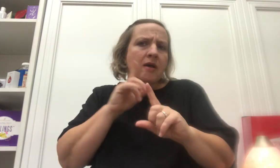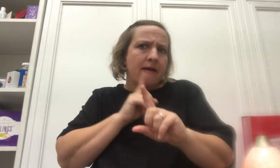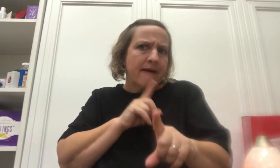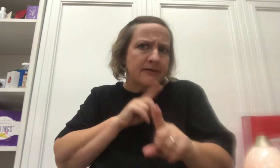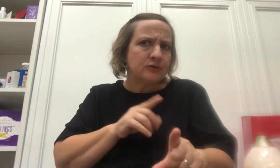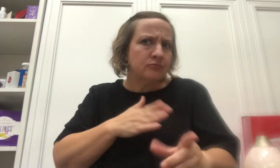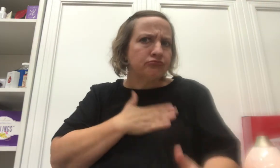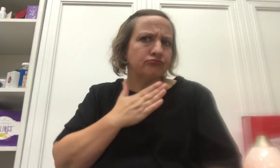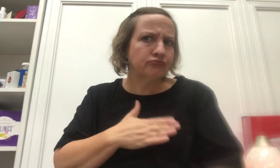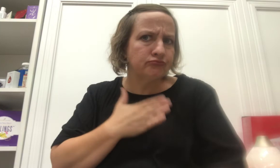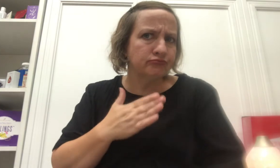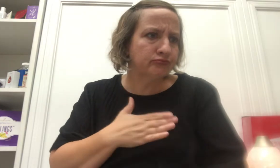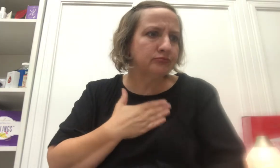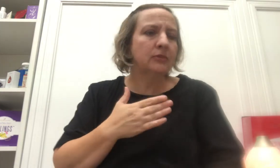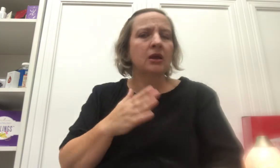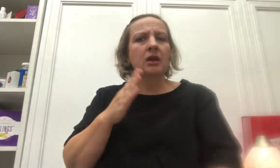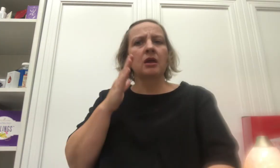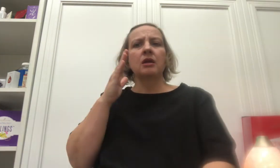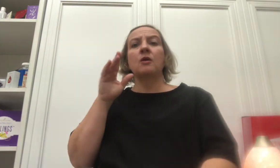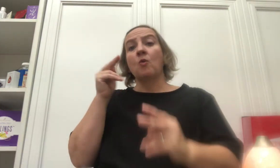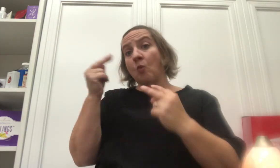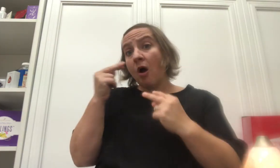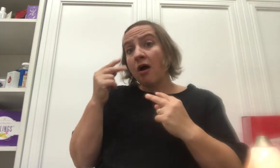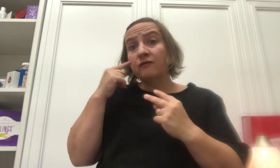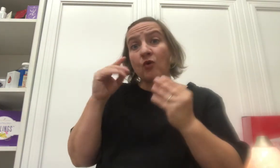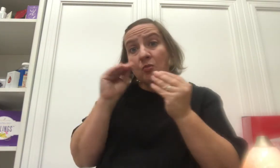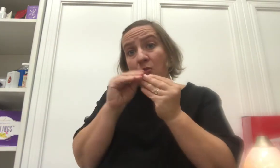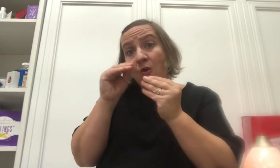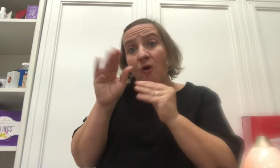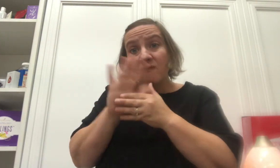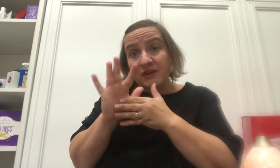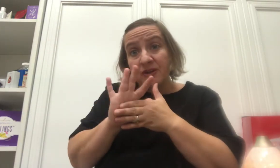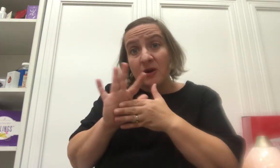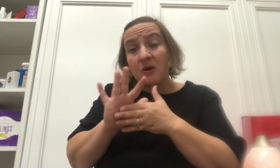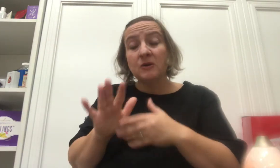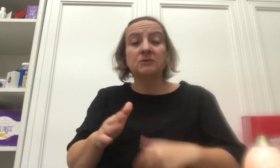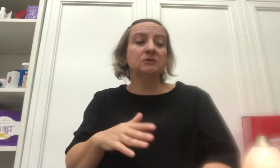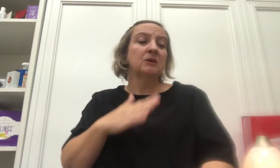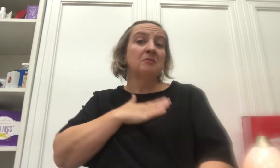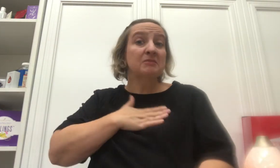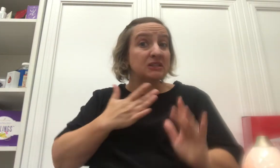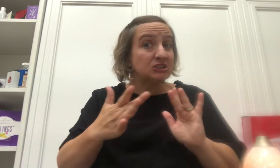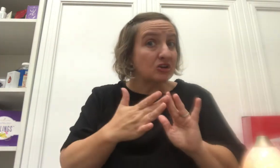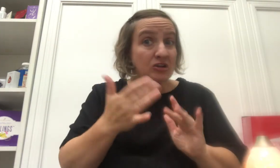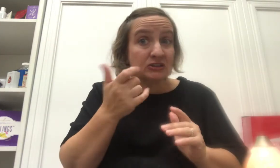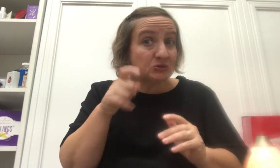If you have any questions, I'd be happy to answer them. Watch for more